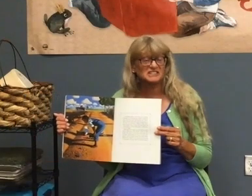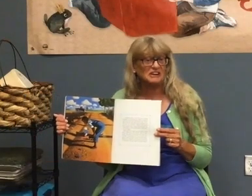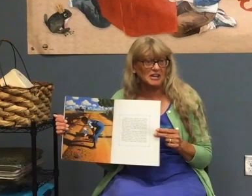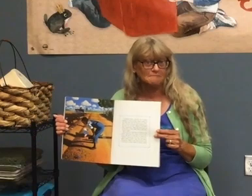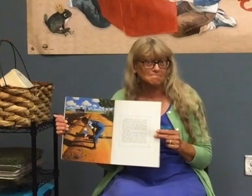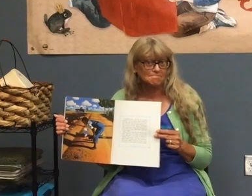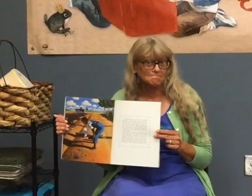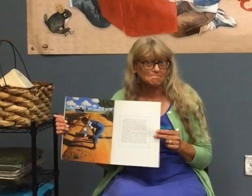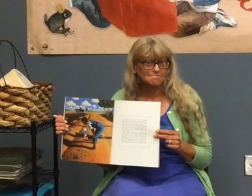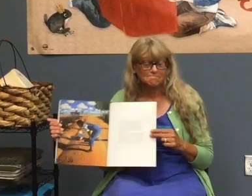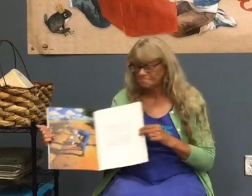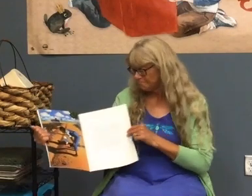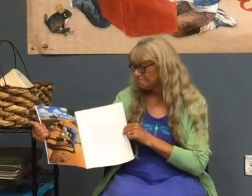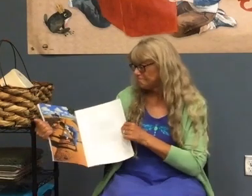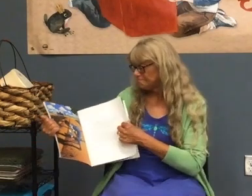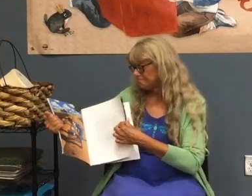plain scary.